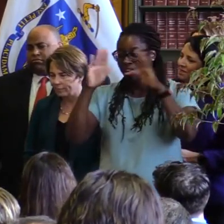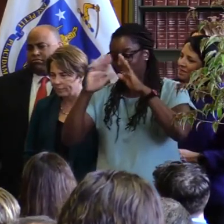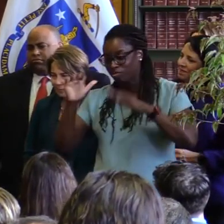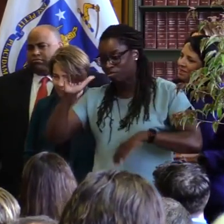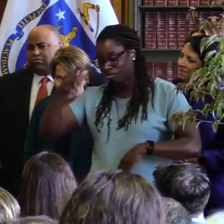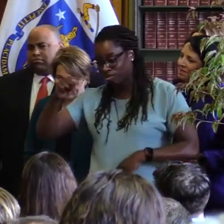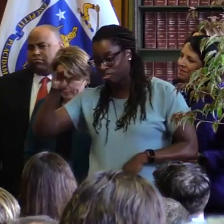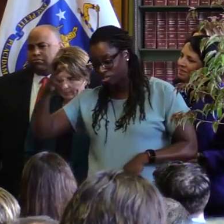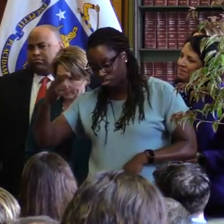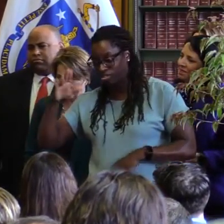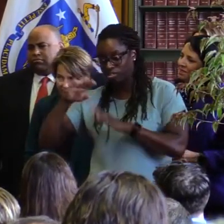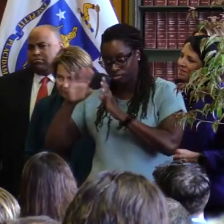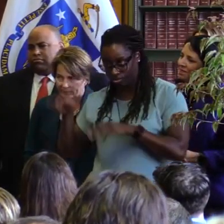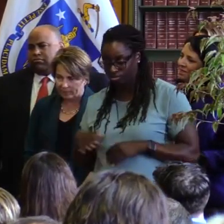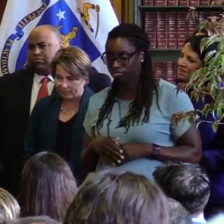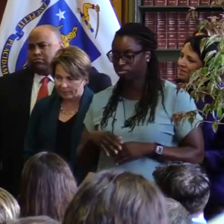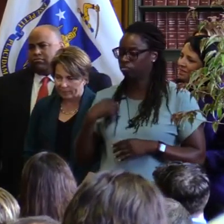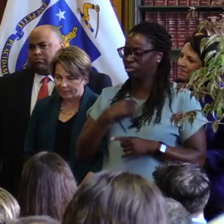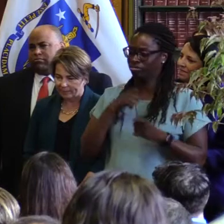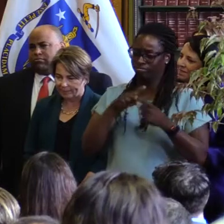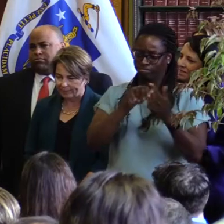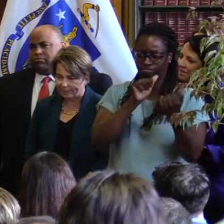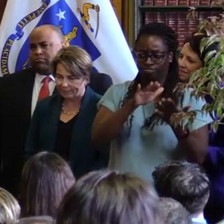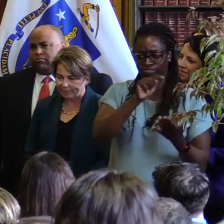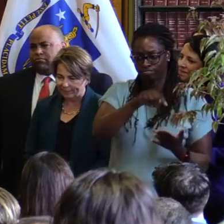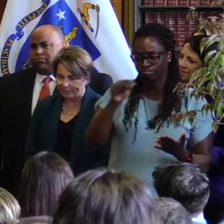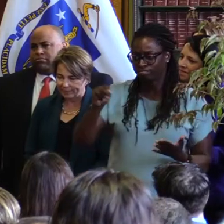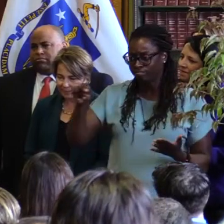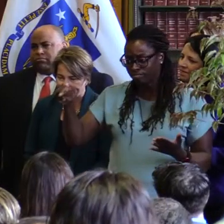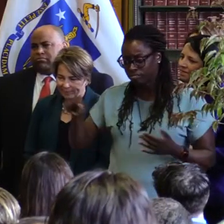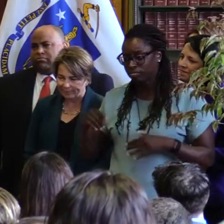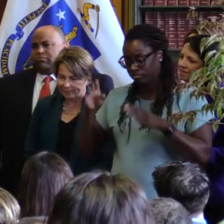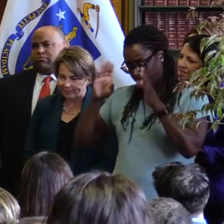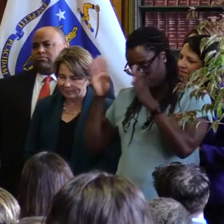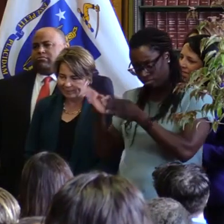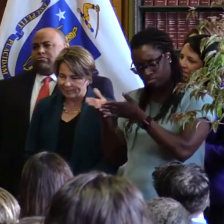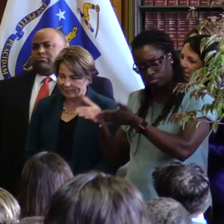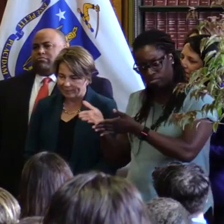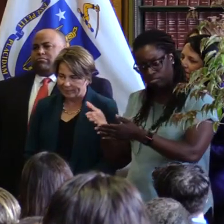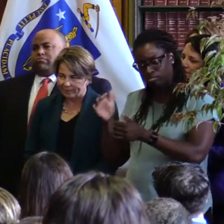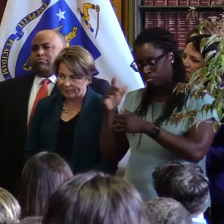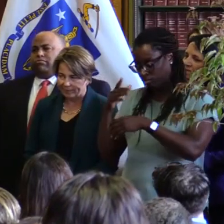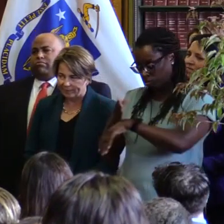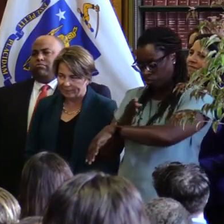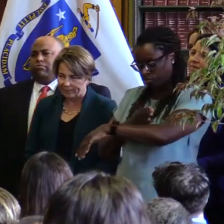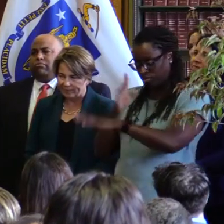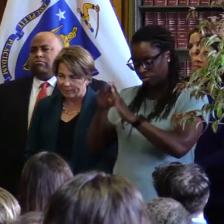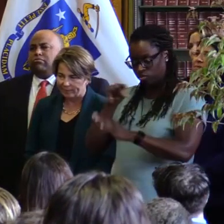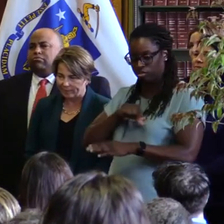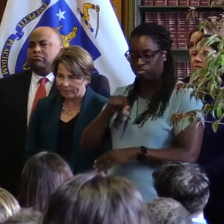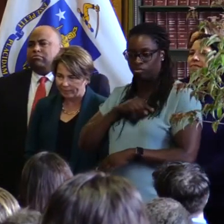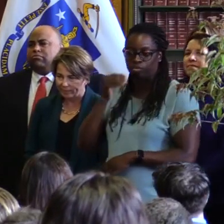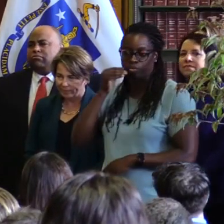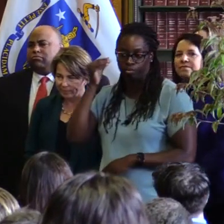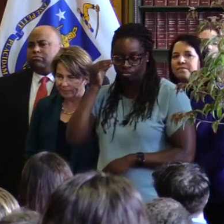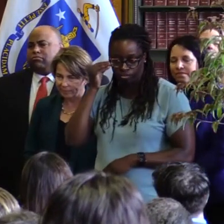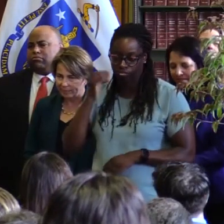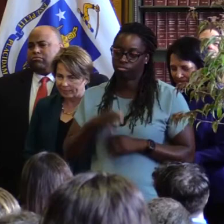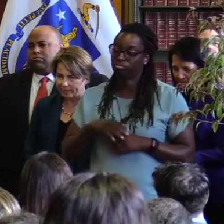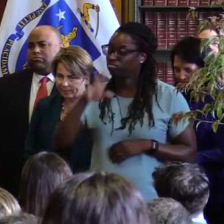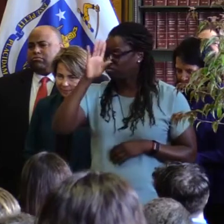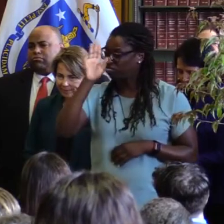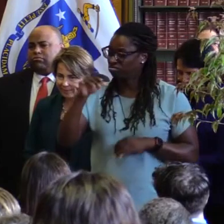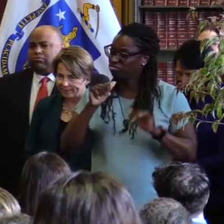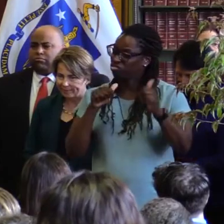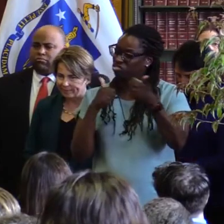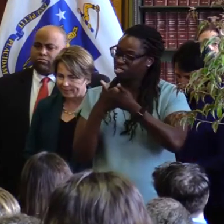have a focus like a laser on making that happen. The challenges are clear, but the opportunity is even more clear.